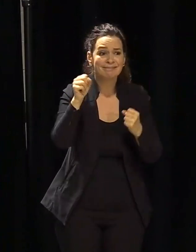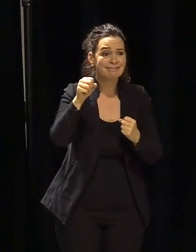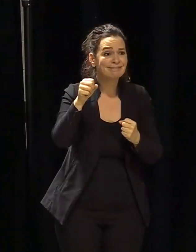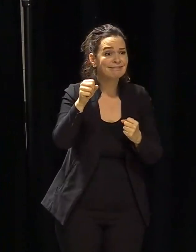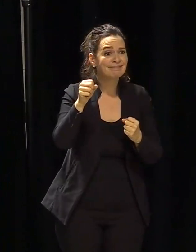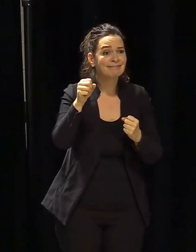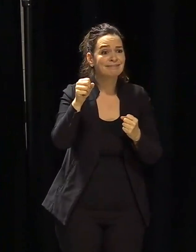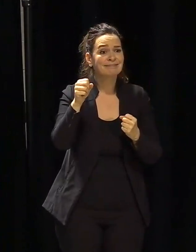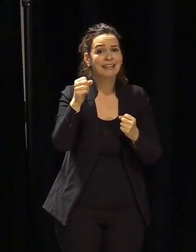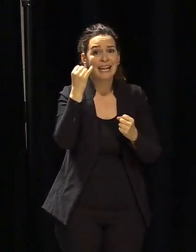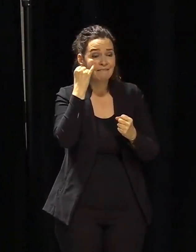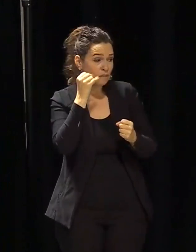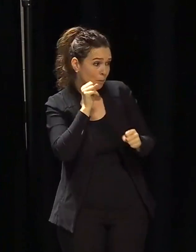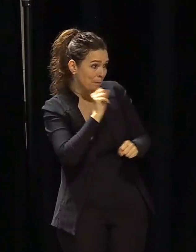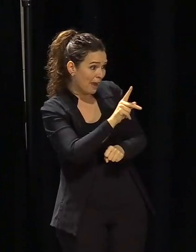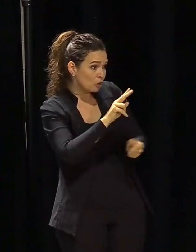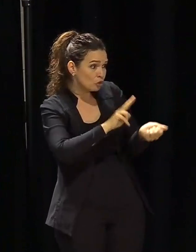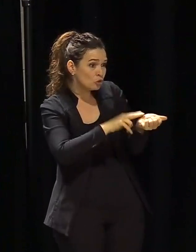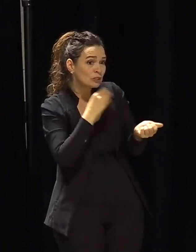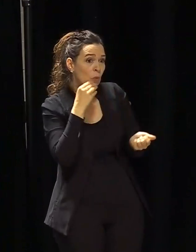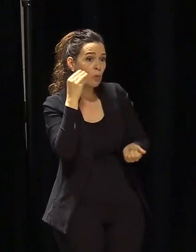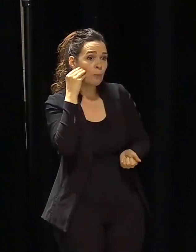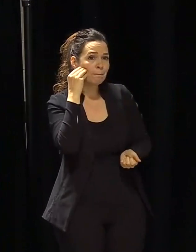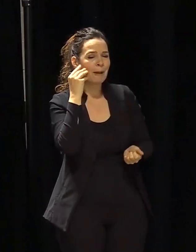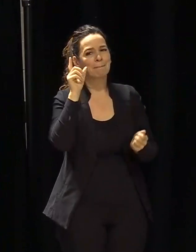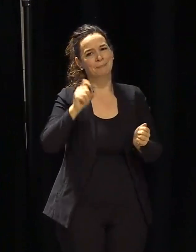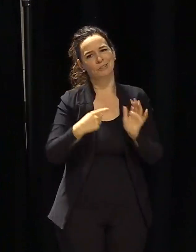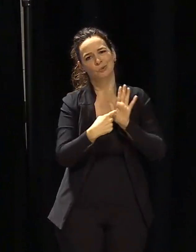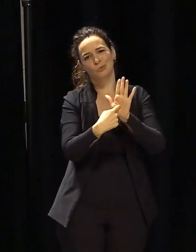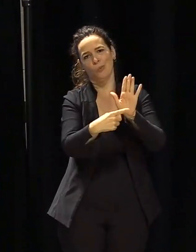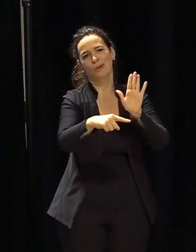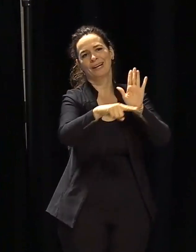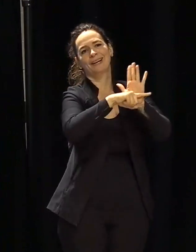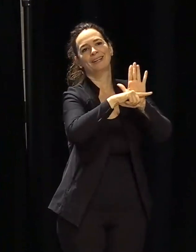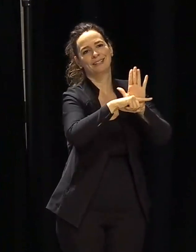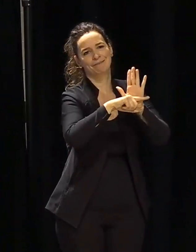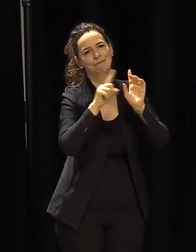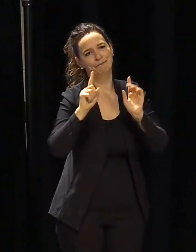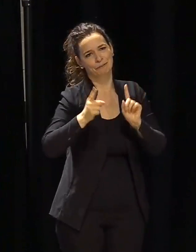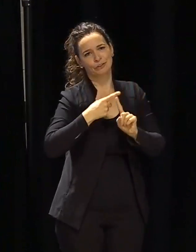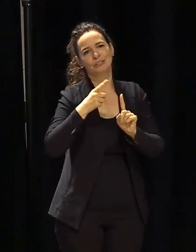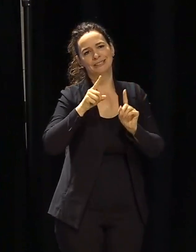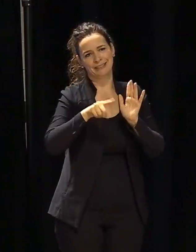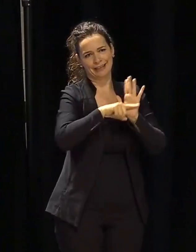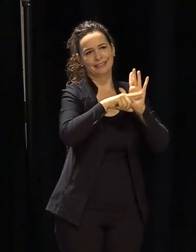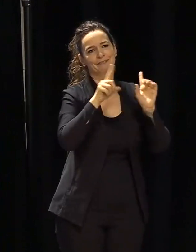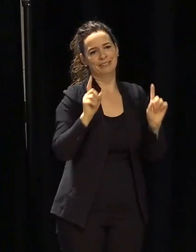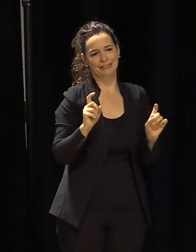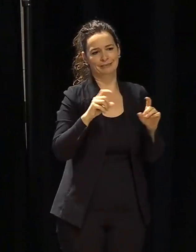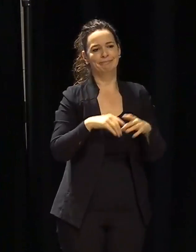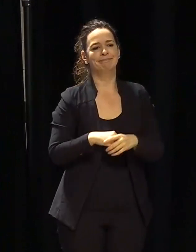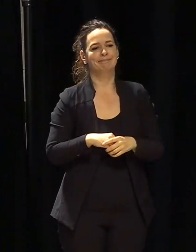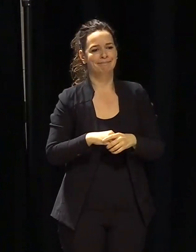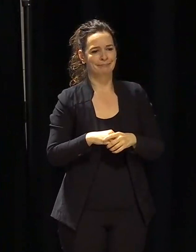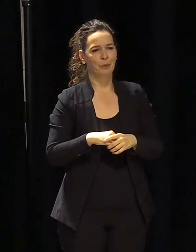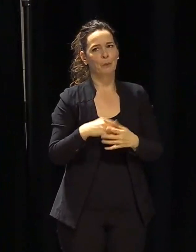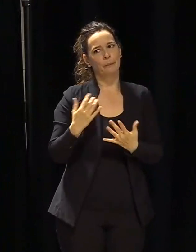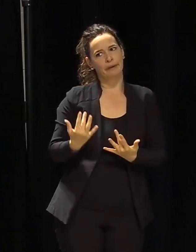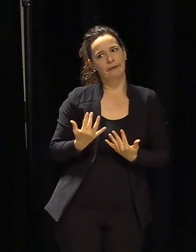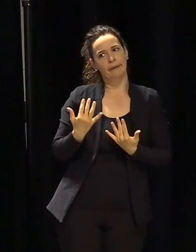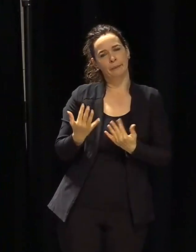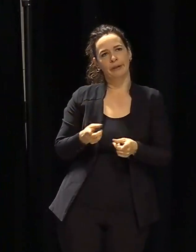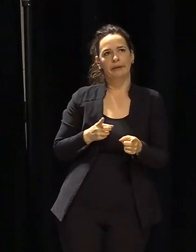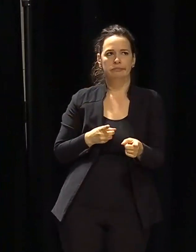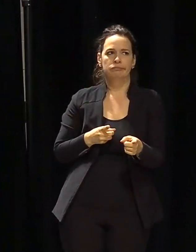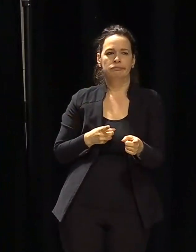We know that it takes anybody a period of time to test negative once you've had COVID, even if you're recovered or you don't need any